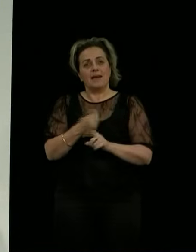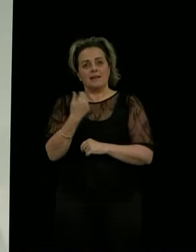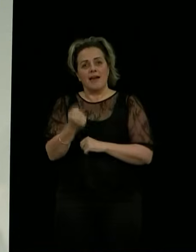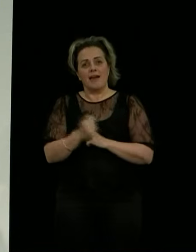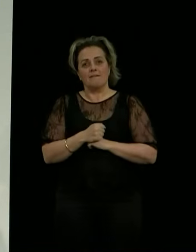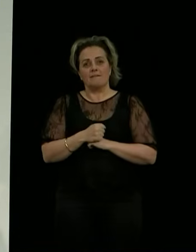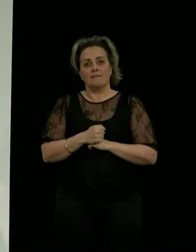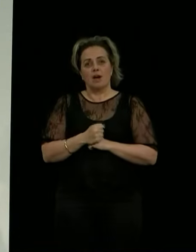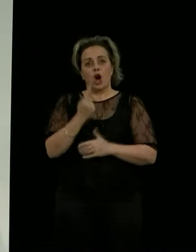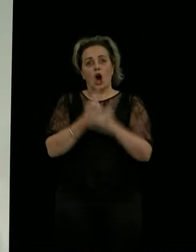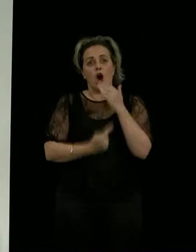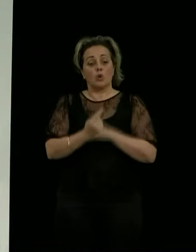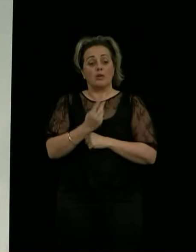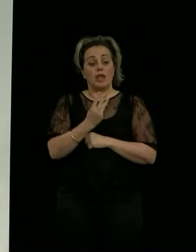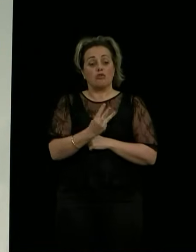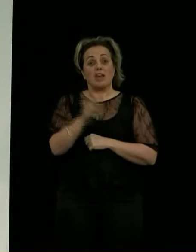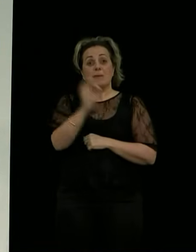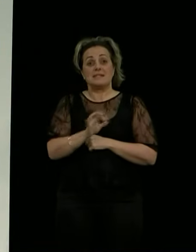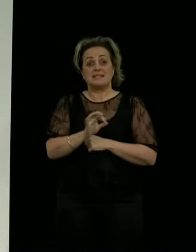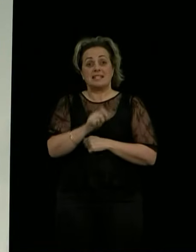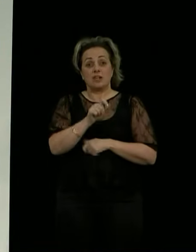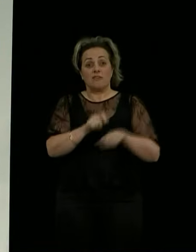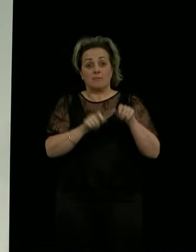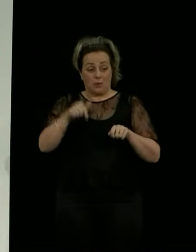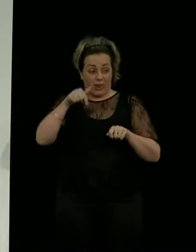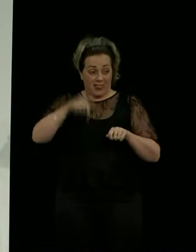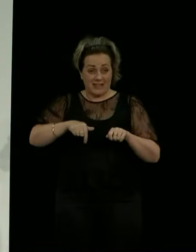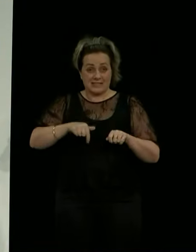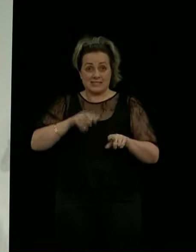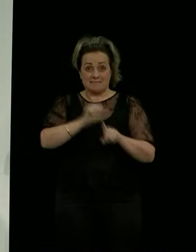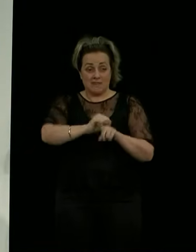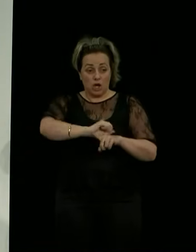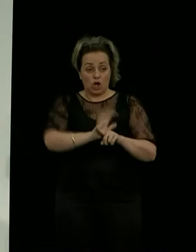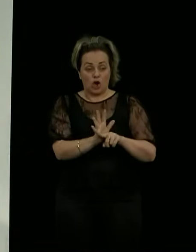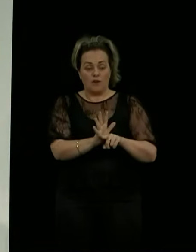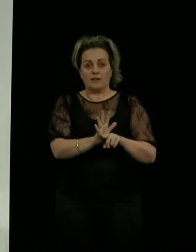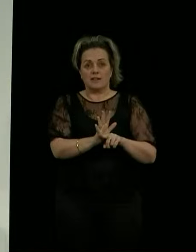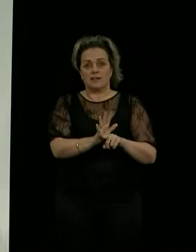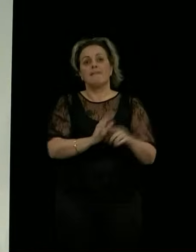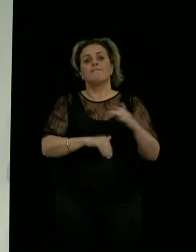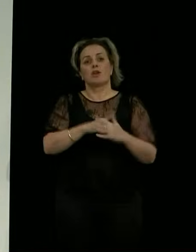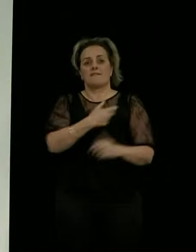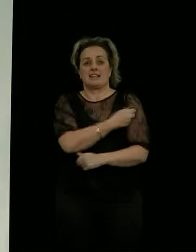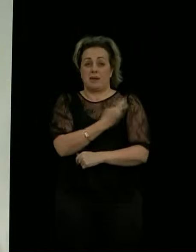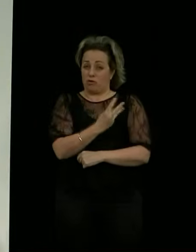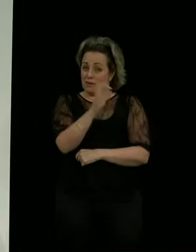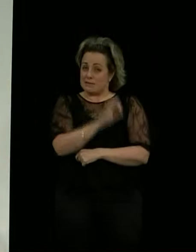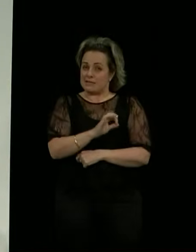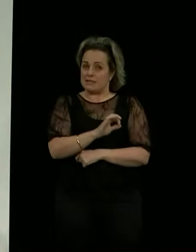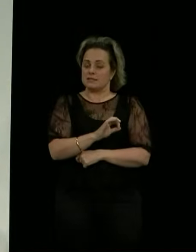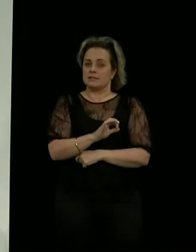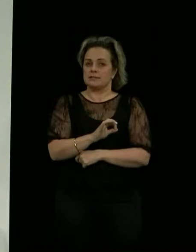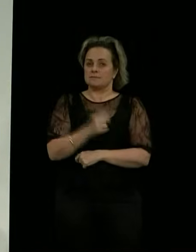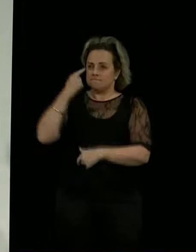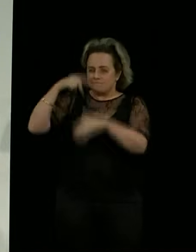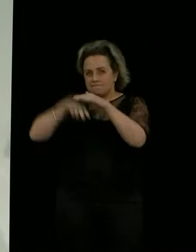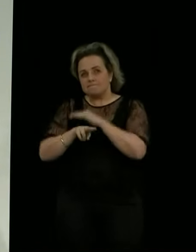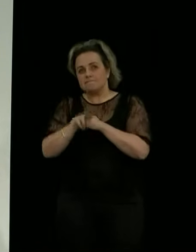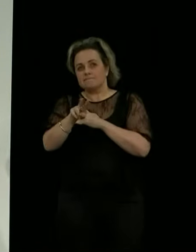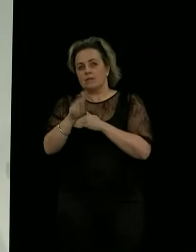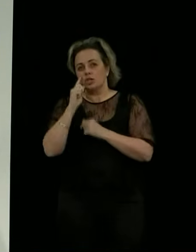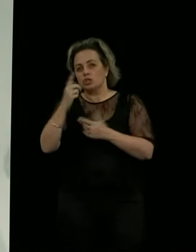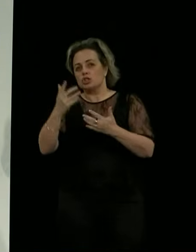3% of cases in this outbreak were fully vaccinated. Modelling is also now telling us that while we're still